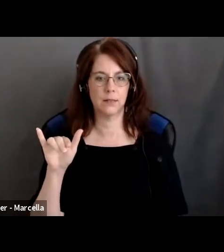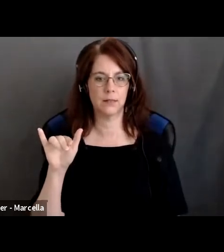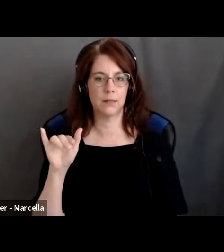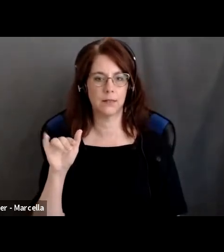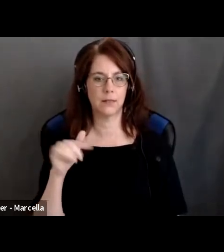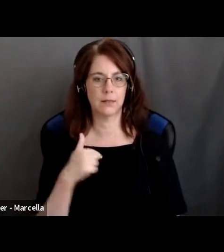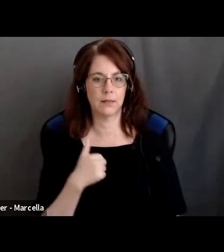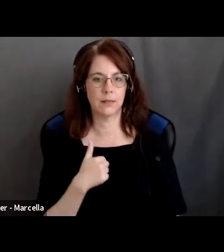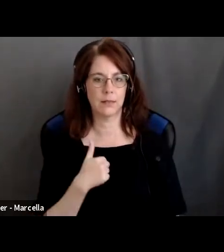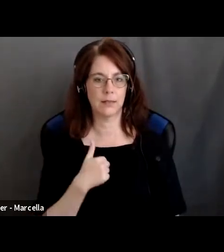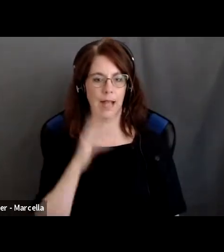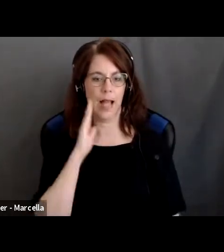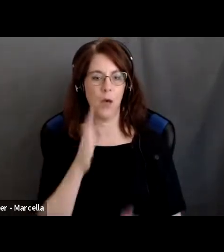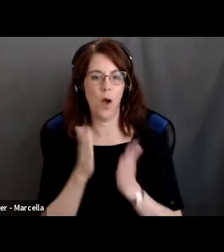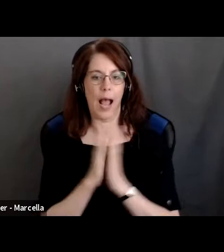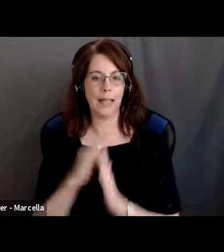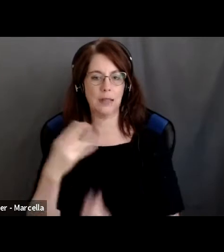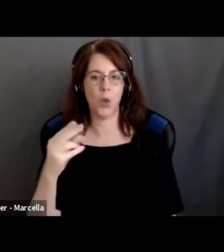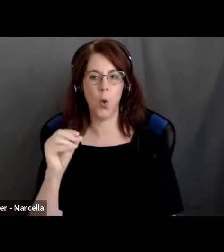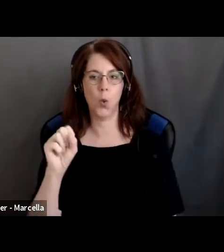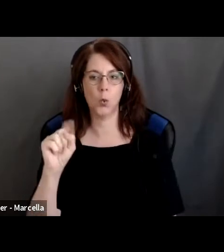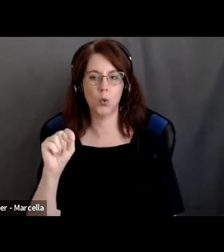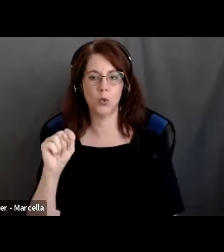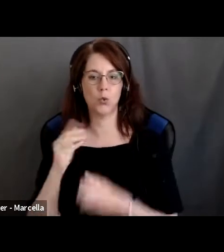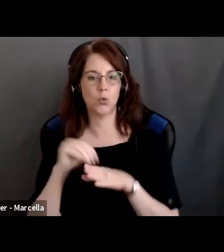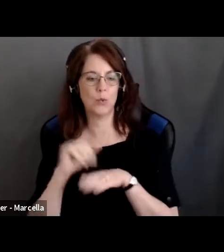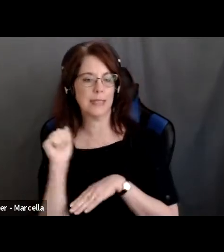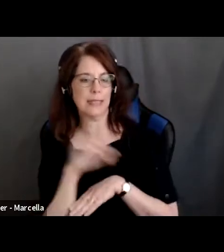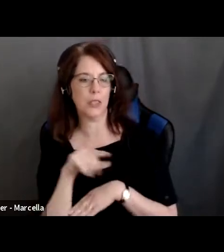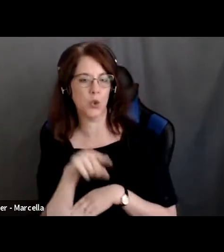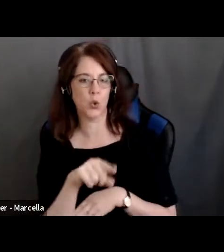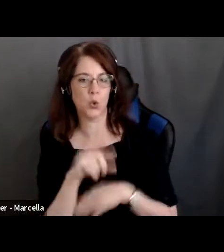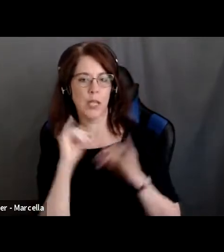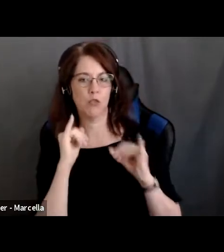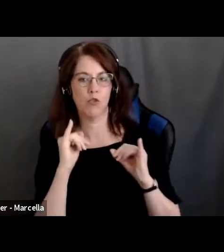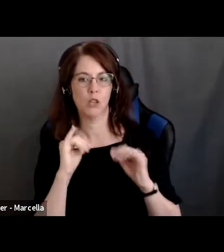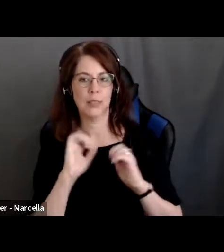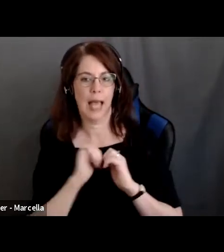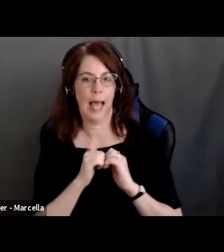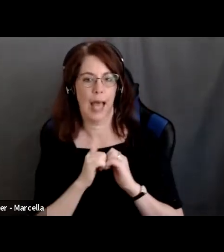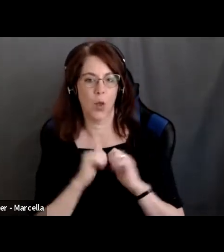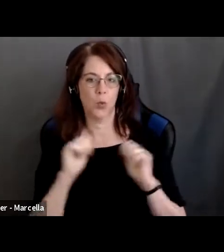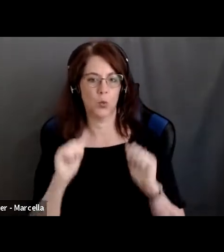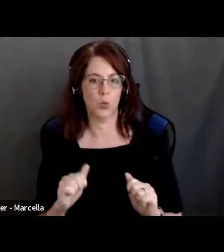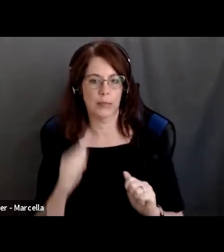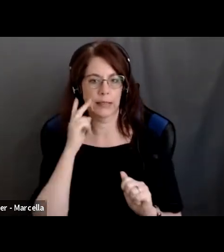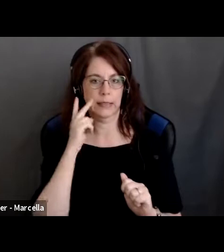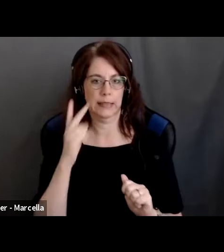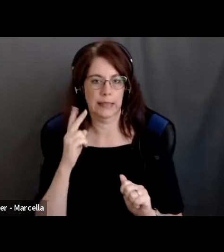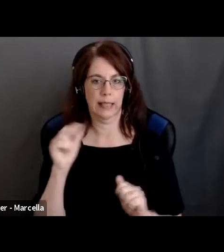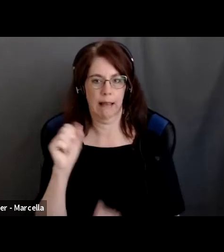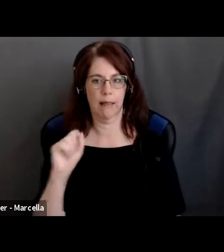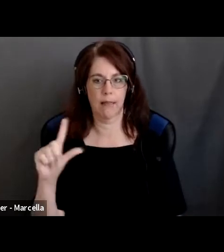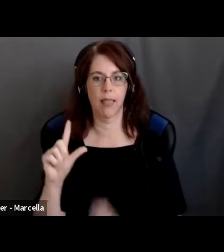I'm going to have the host send you some instructions for how to be able to see the